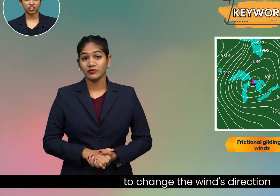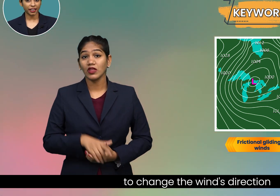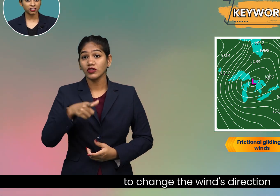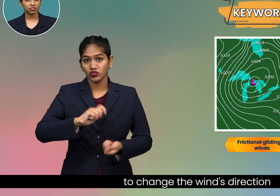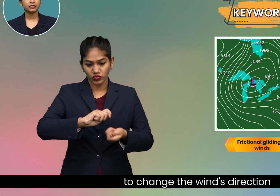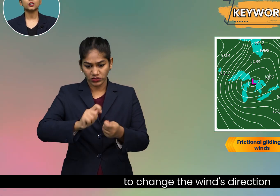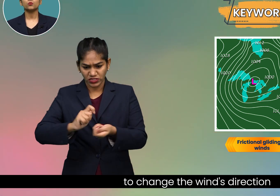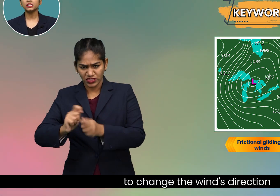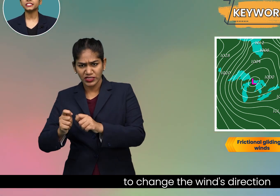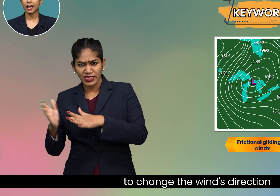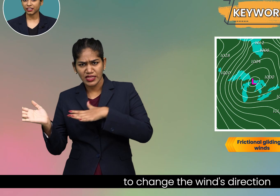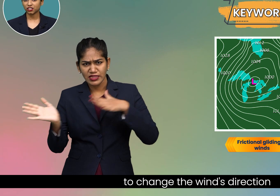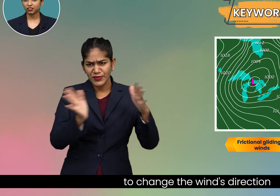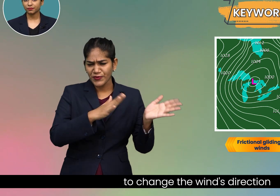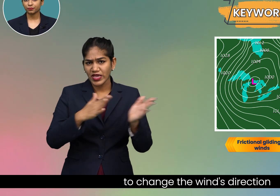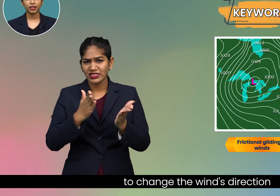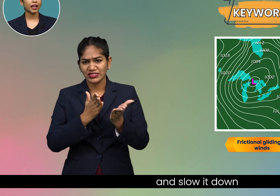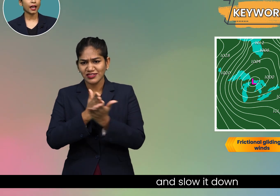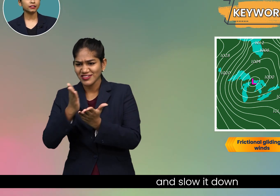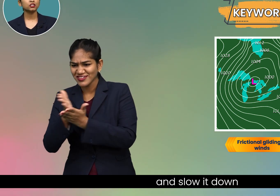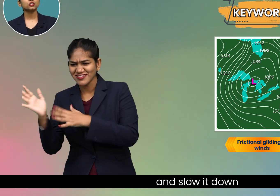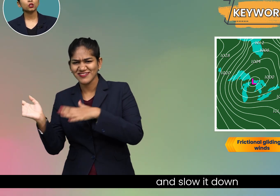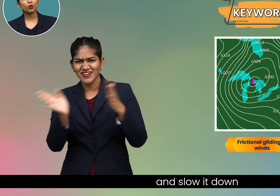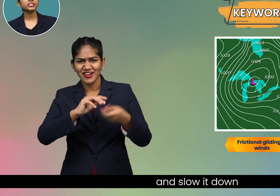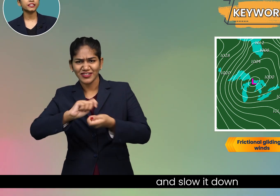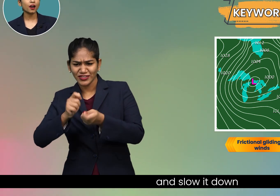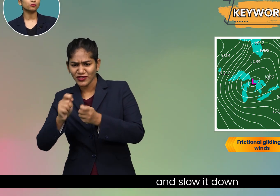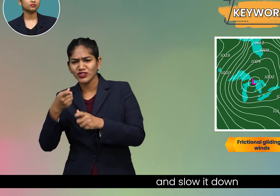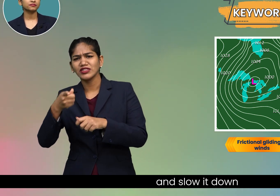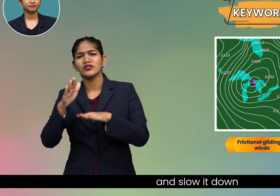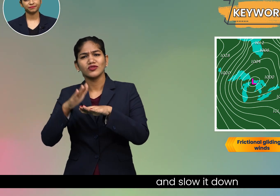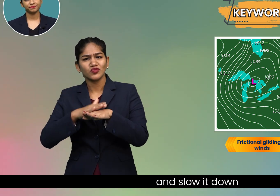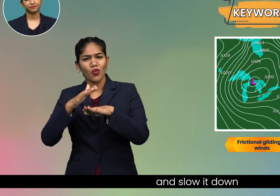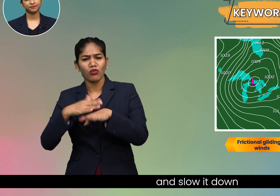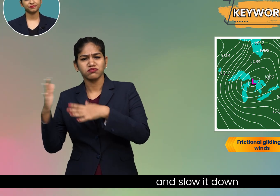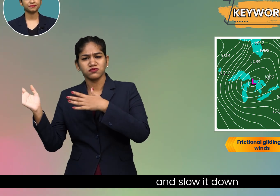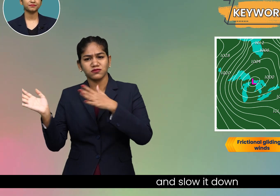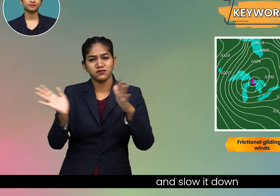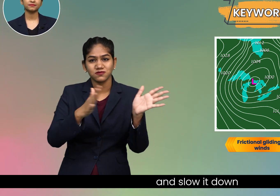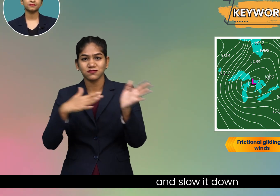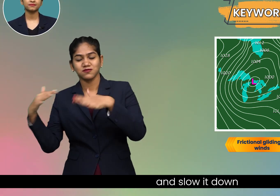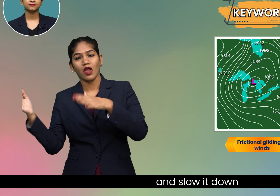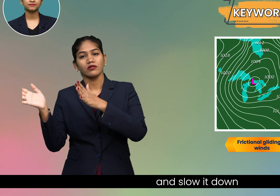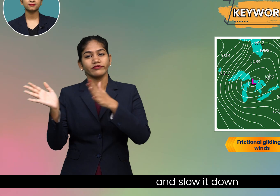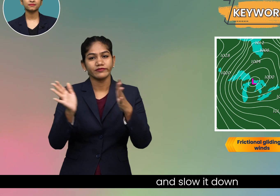To change the wind's direction and slow it down.